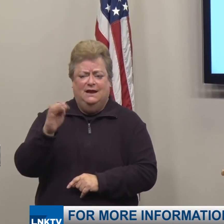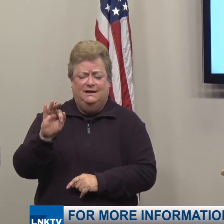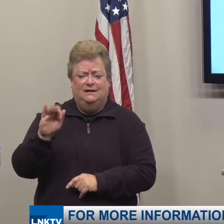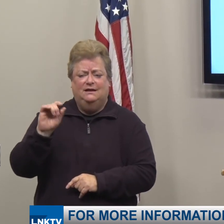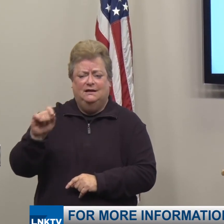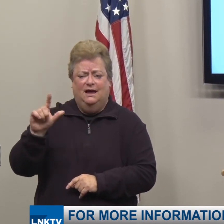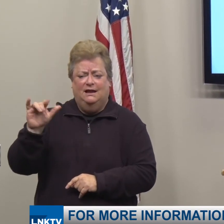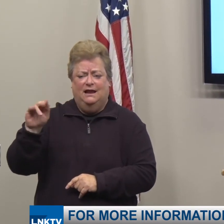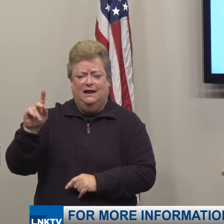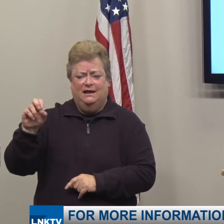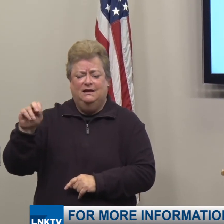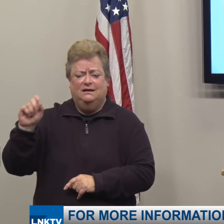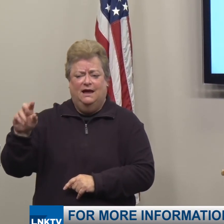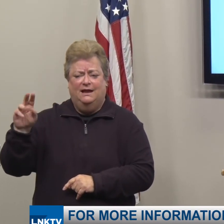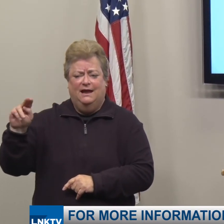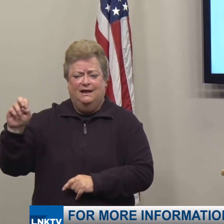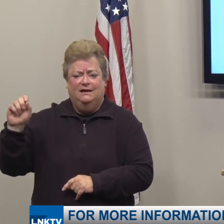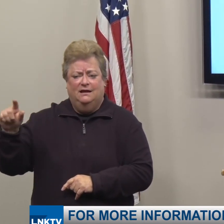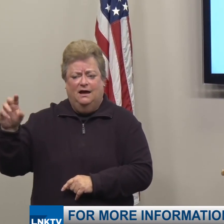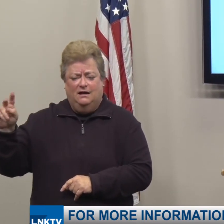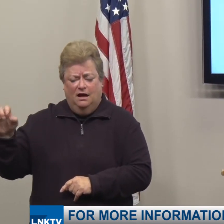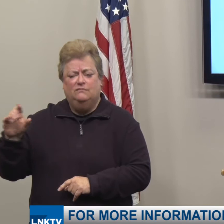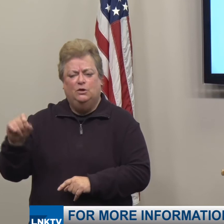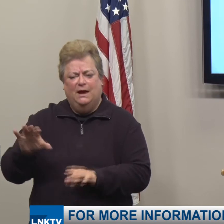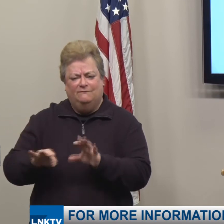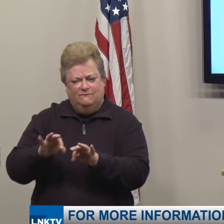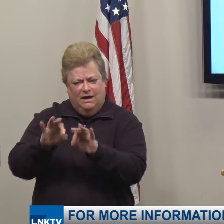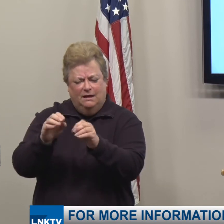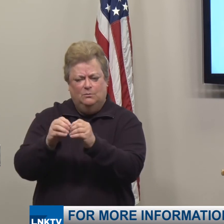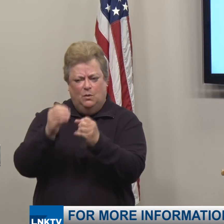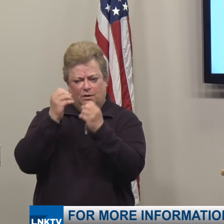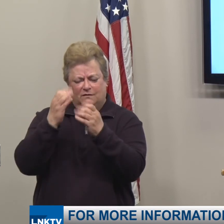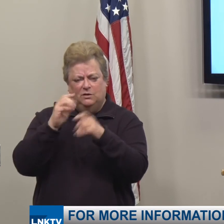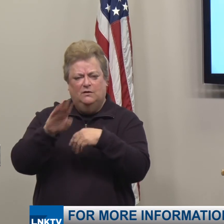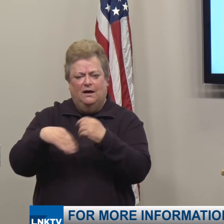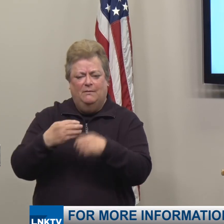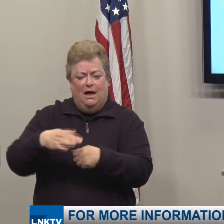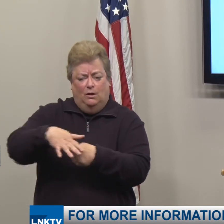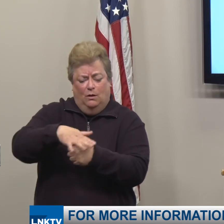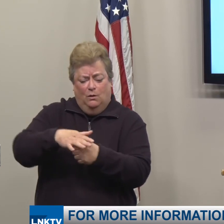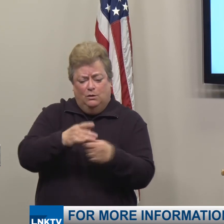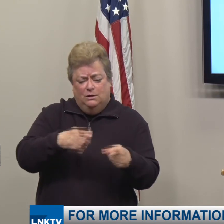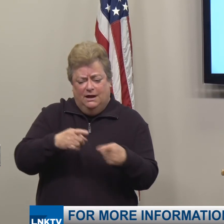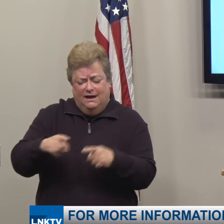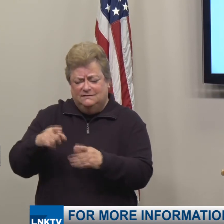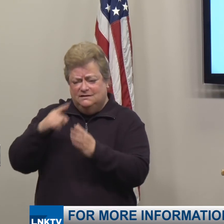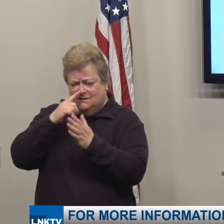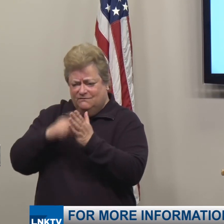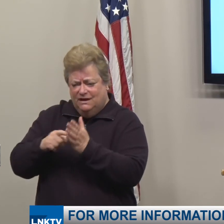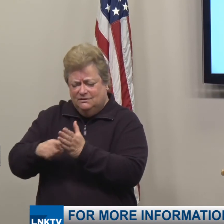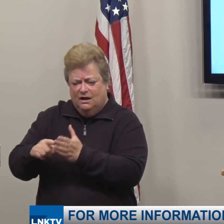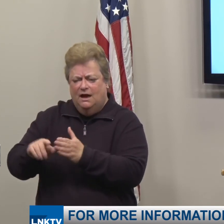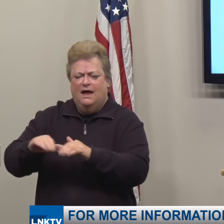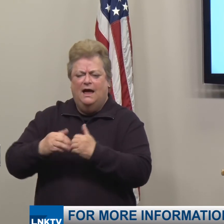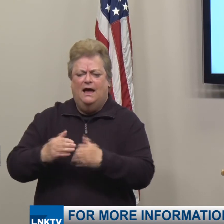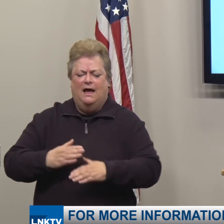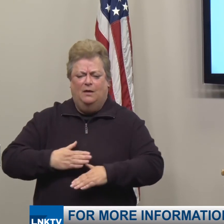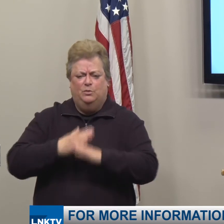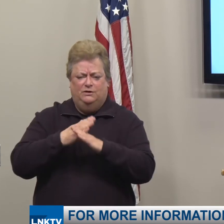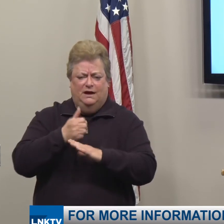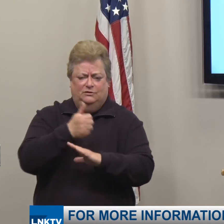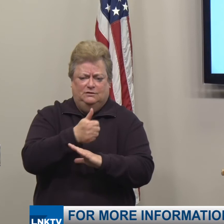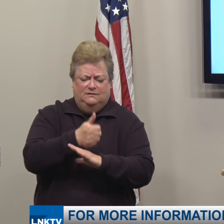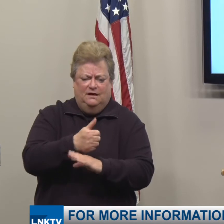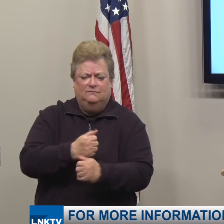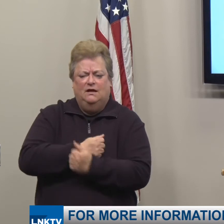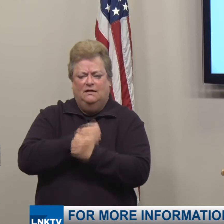covid19.lincoln.ne.gov, where you can continue to find out more information about our local cases and investigations and how you can protect yourself, your loved